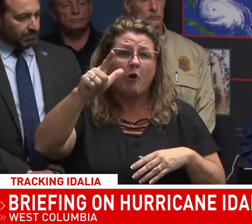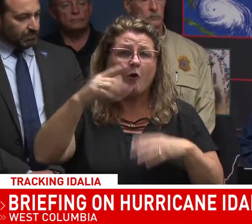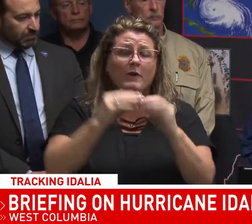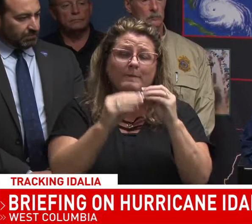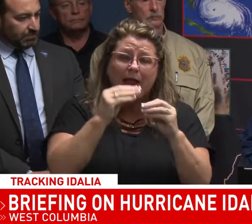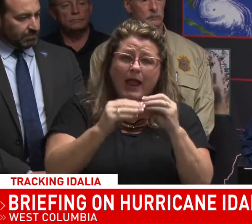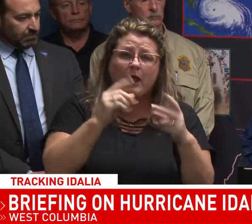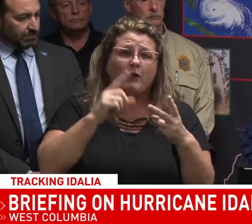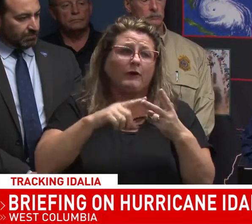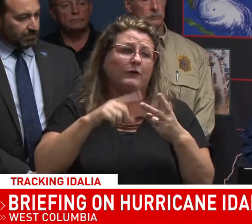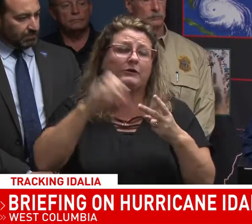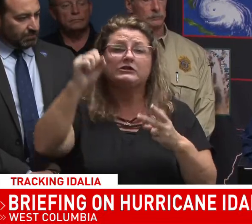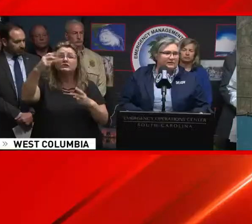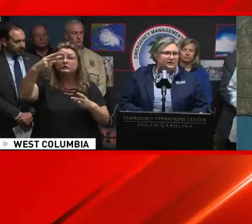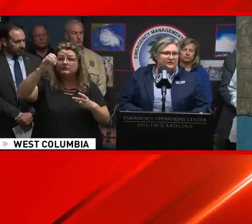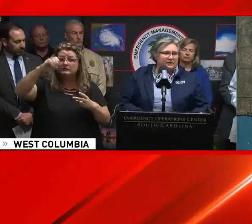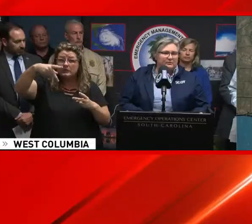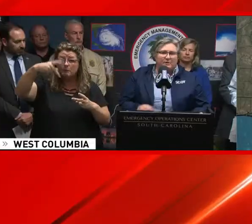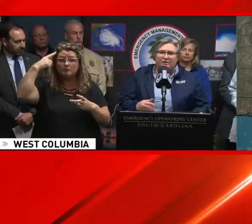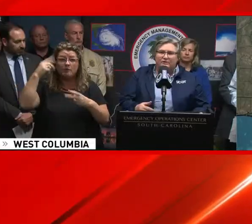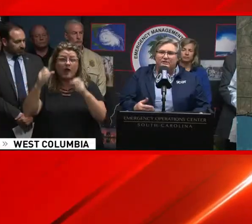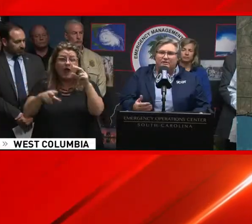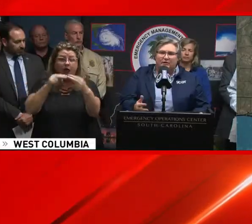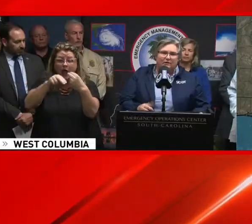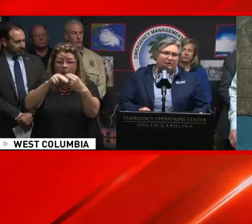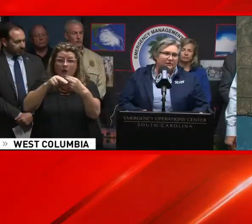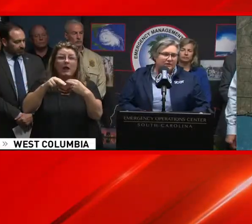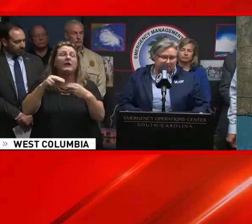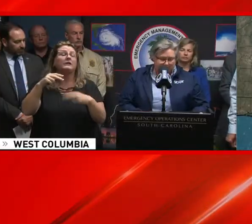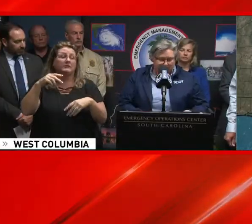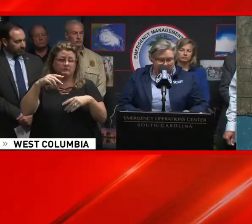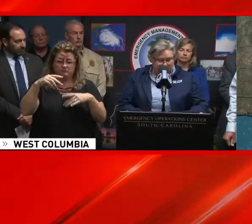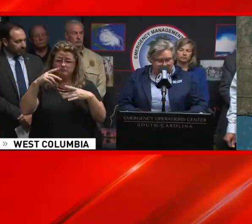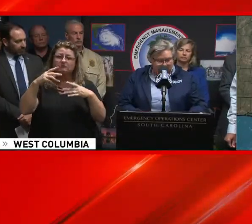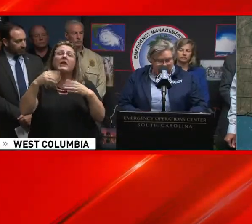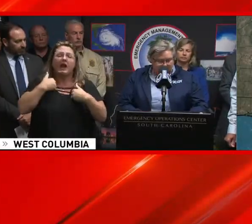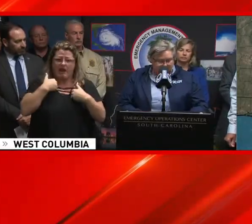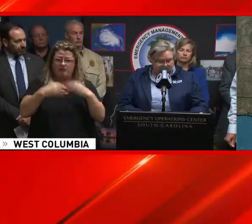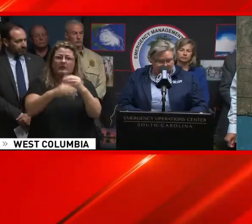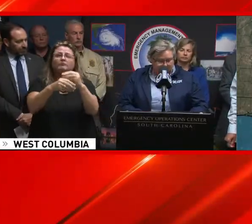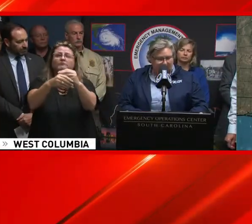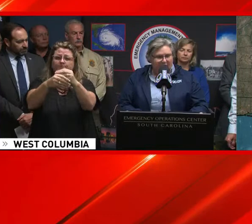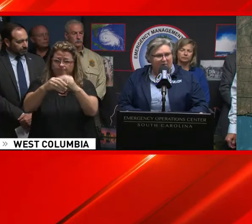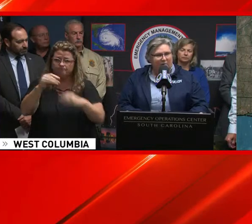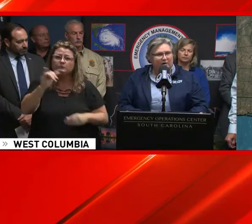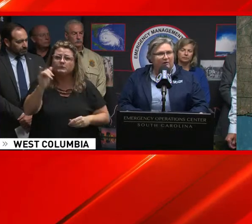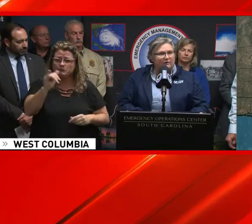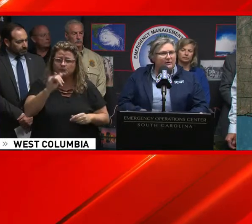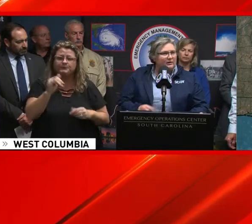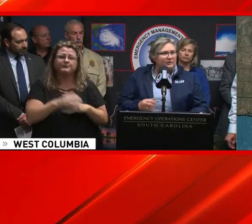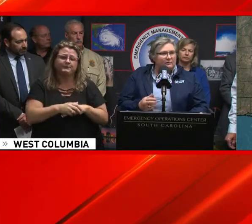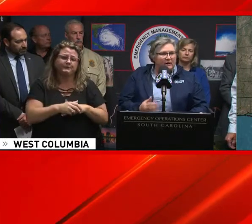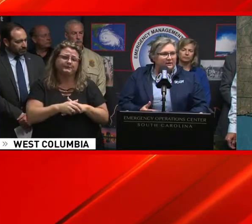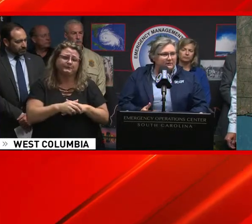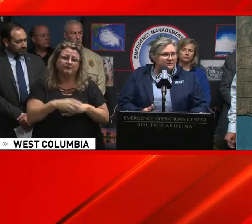SHIP, additional units to help motorists along our interstate routes to move through the area. We are ready to